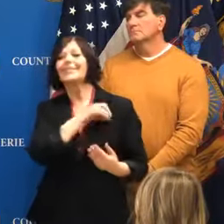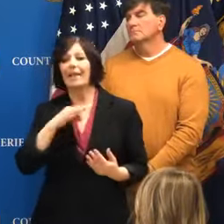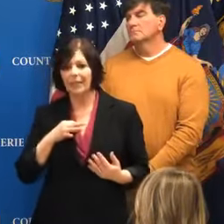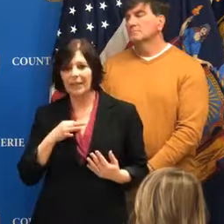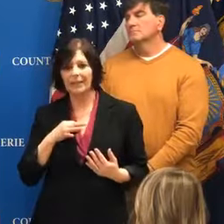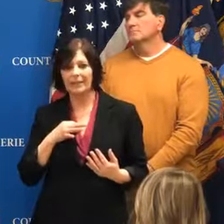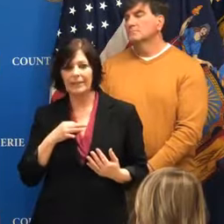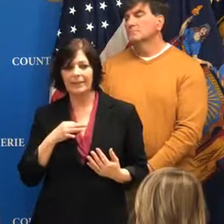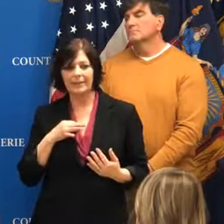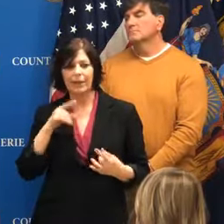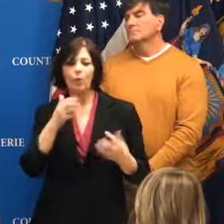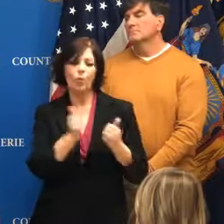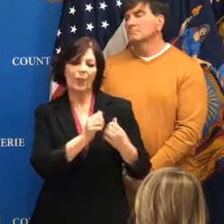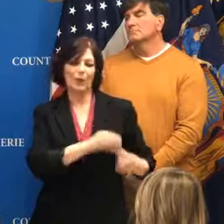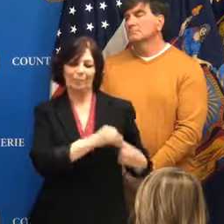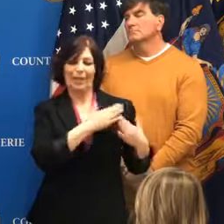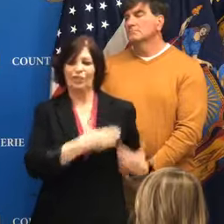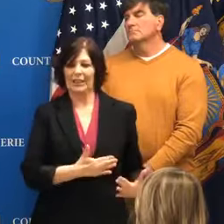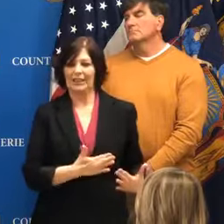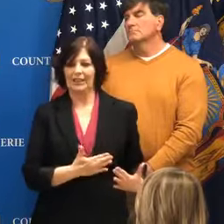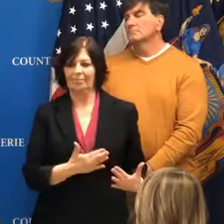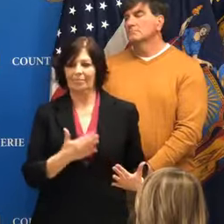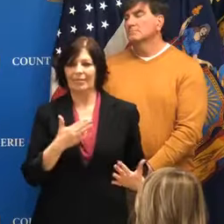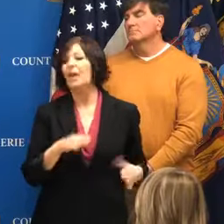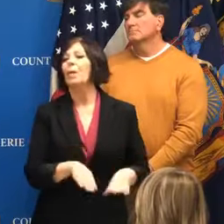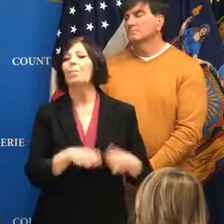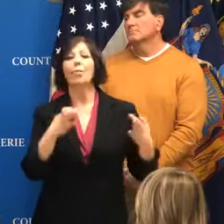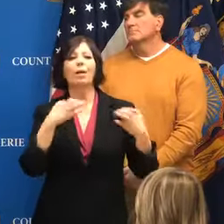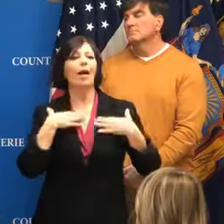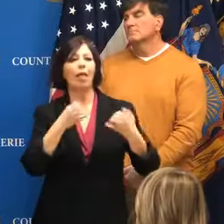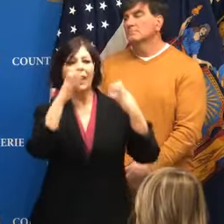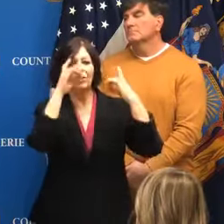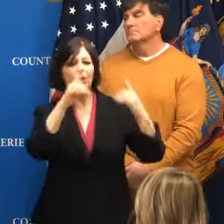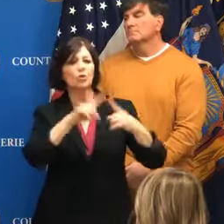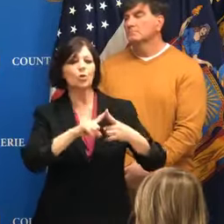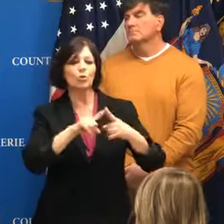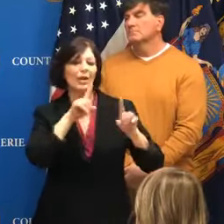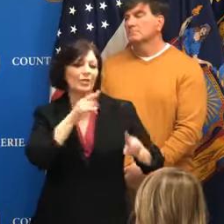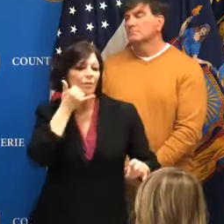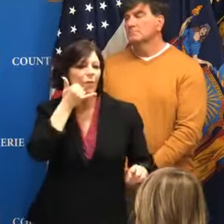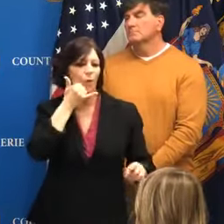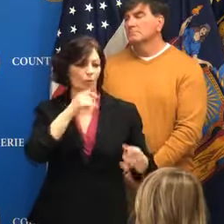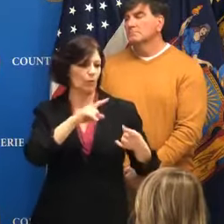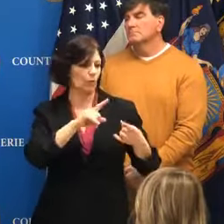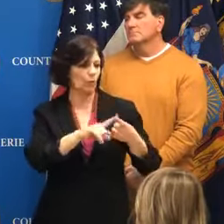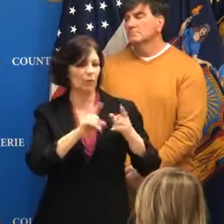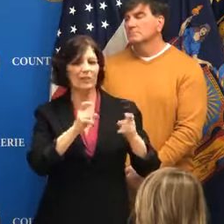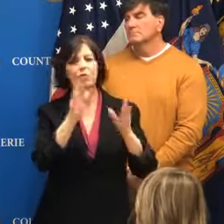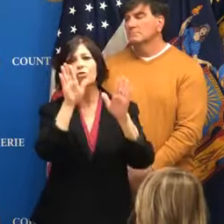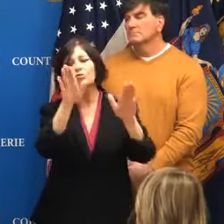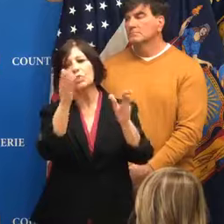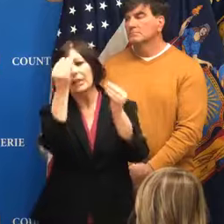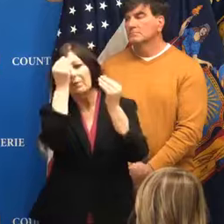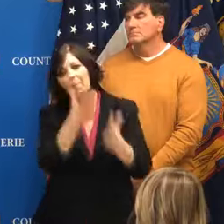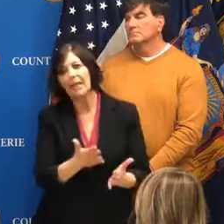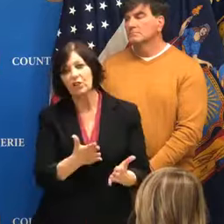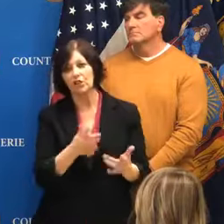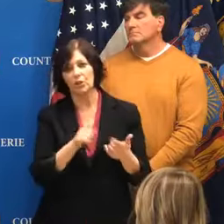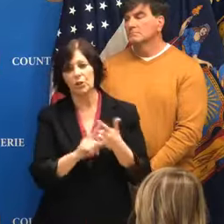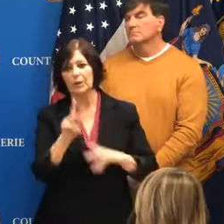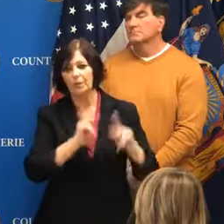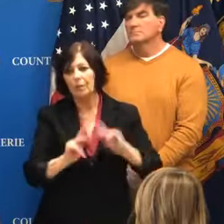in increase our staffing of our public health educators to man those phone banks to be able to give great information to our